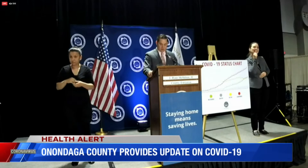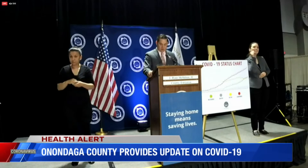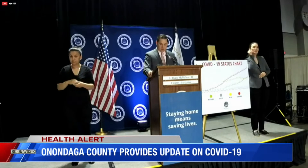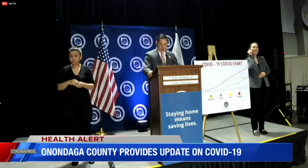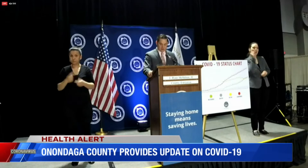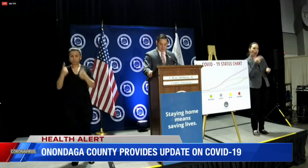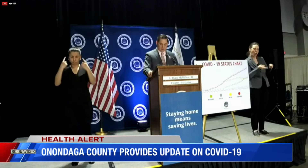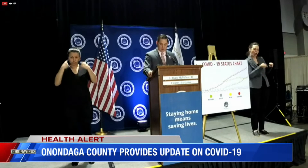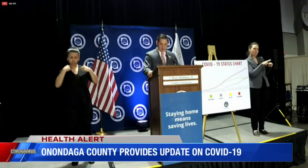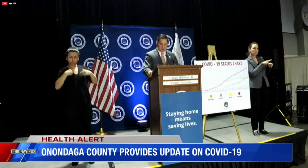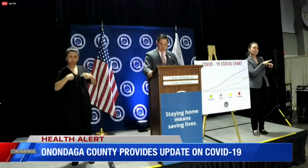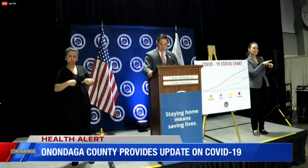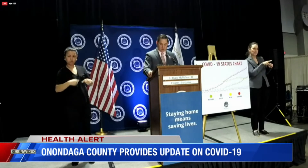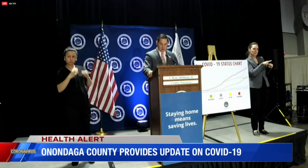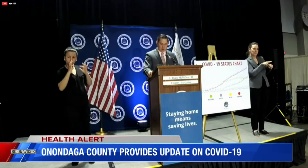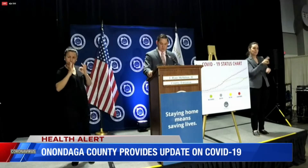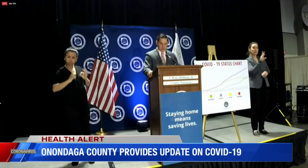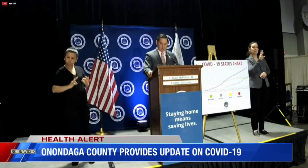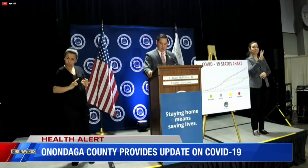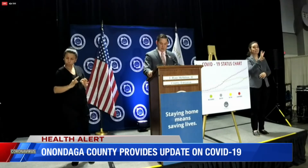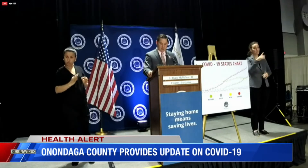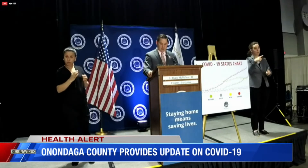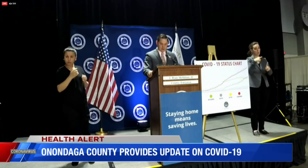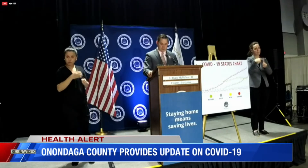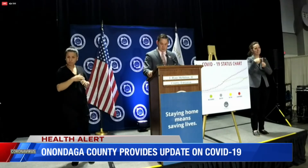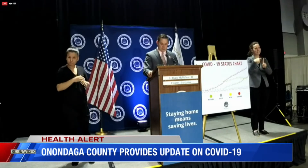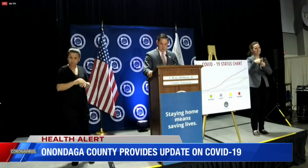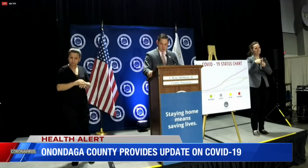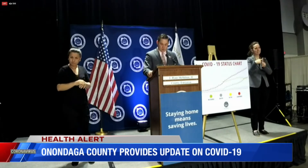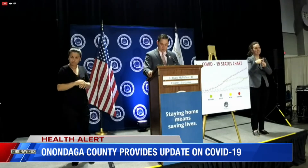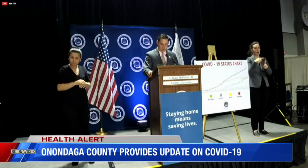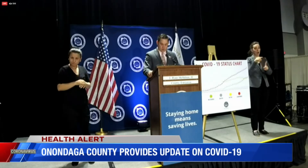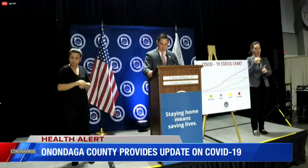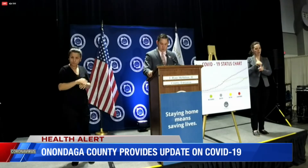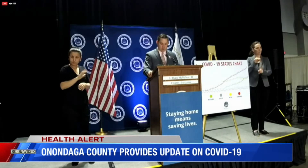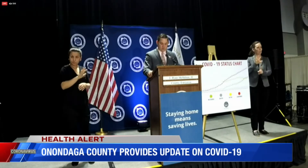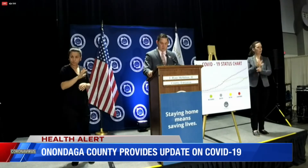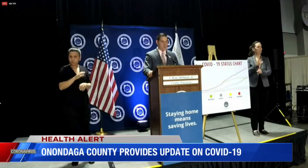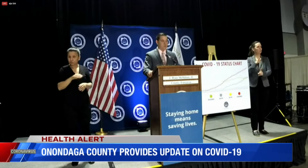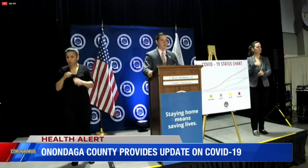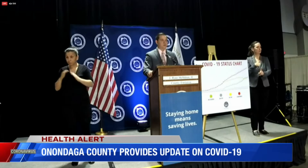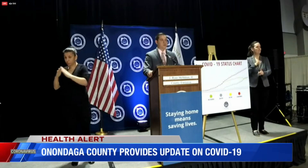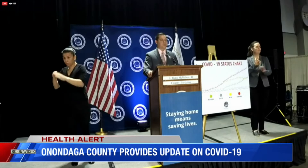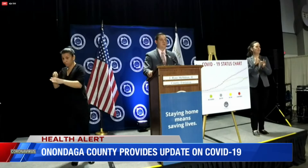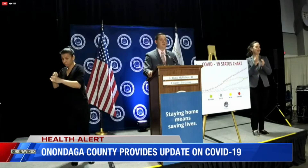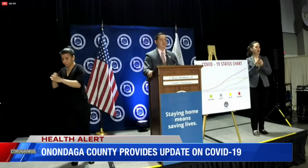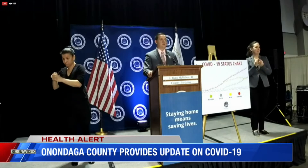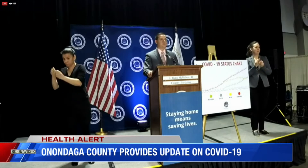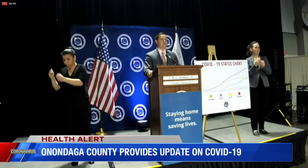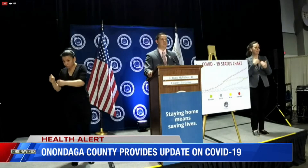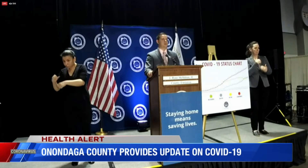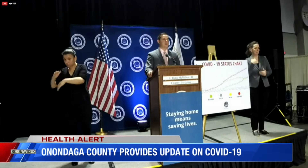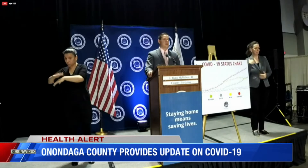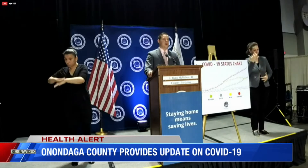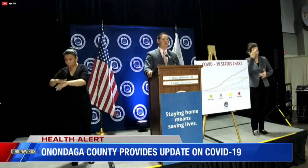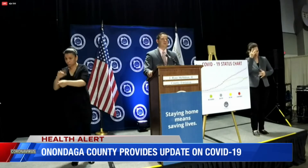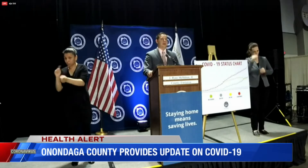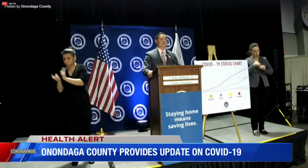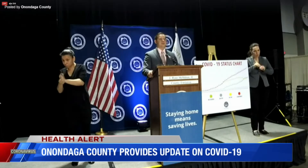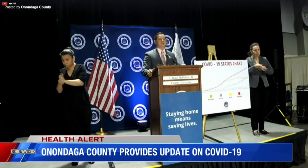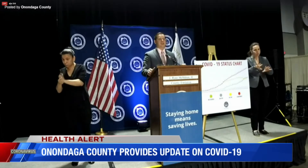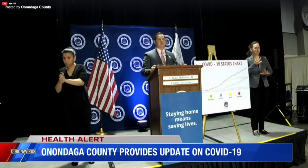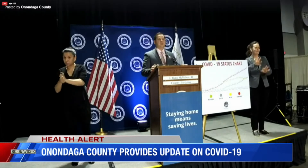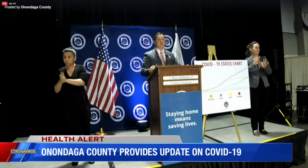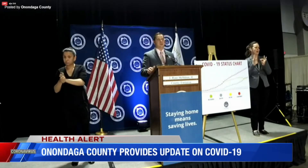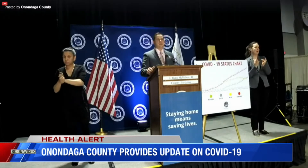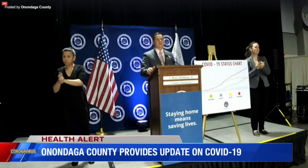64 in our positive case total are household contacts or from previously confirmed cases. That's